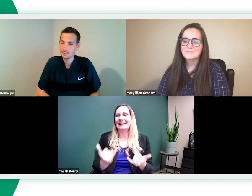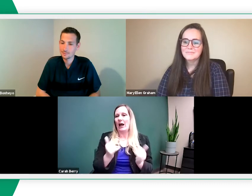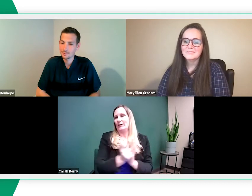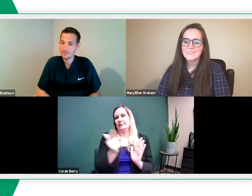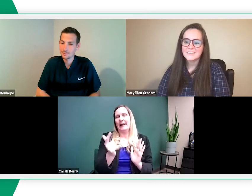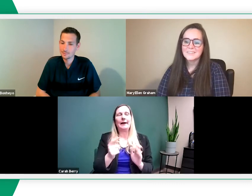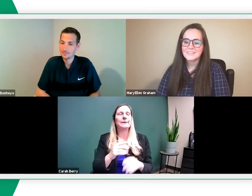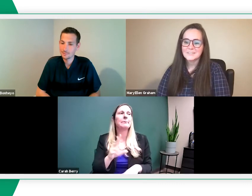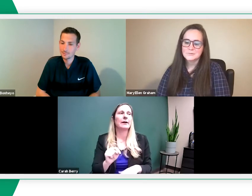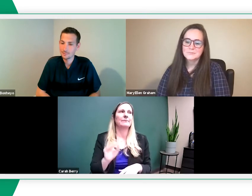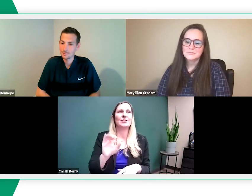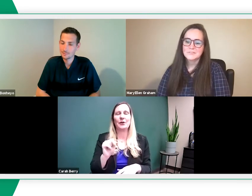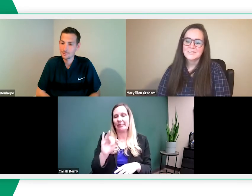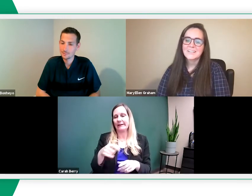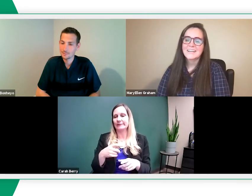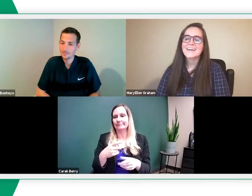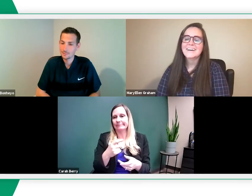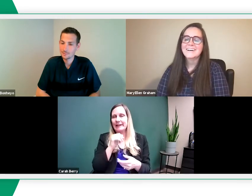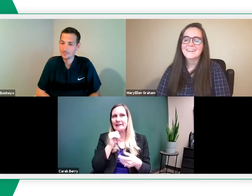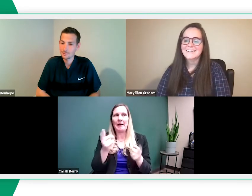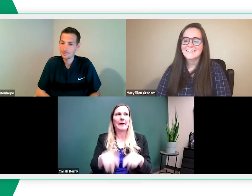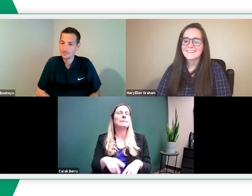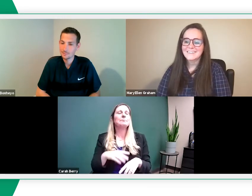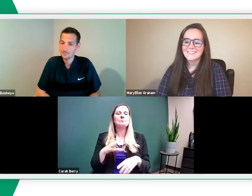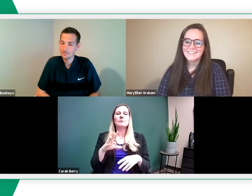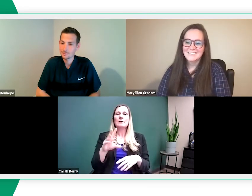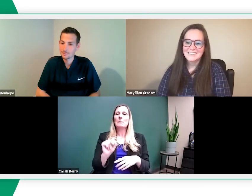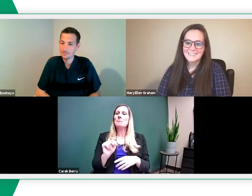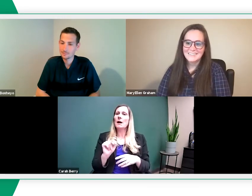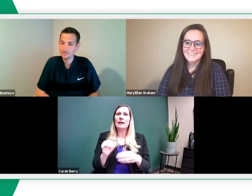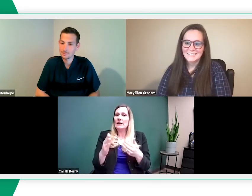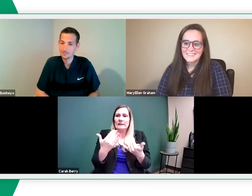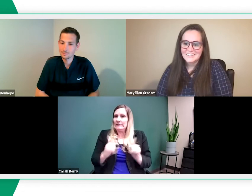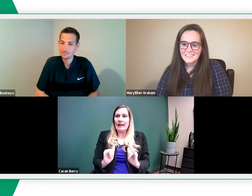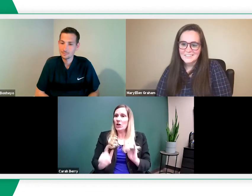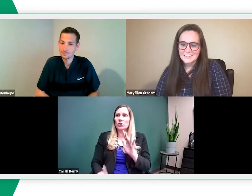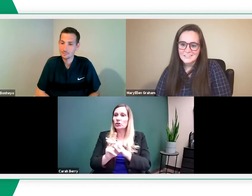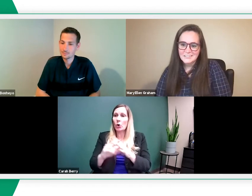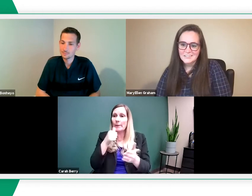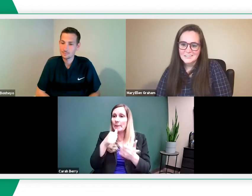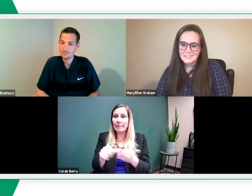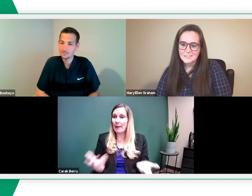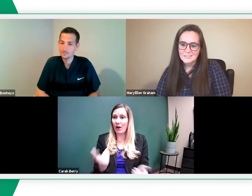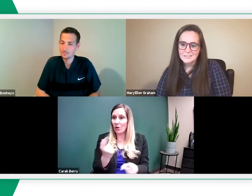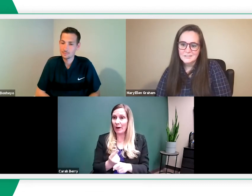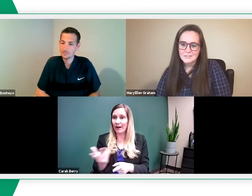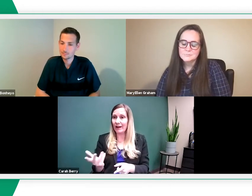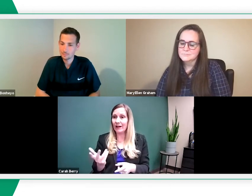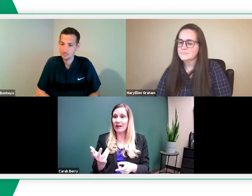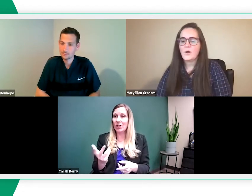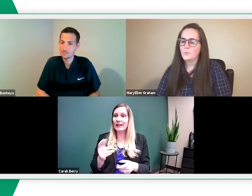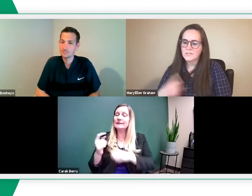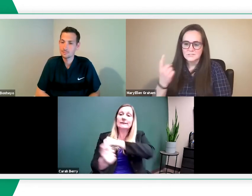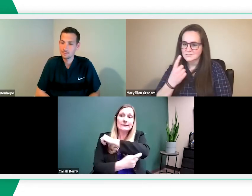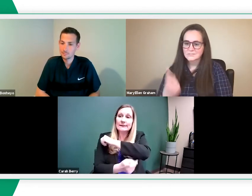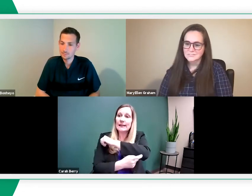these free shirt and kind of write that. But now that's forbidden. It's obviously it's not happening anymore. But still, I mean, it shows up in